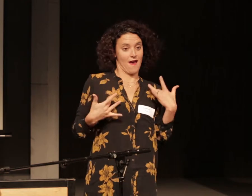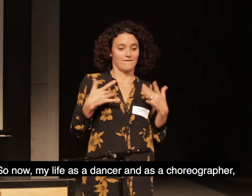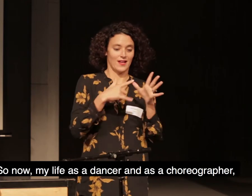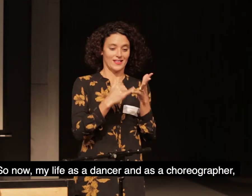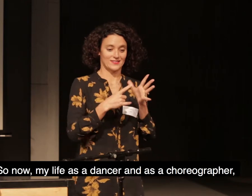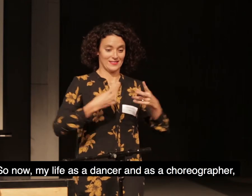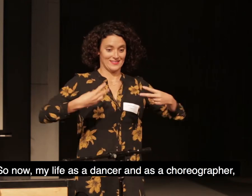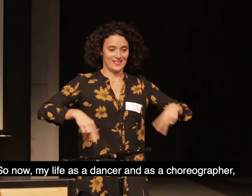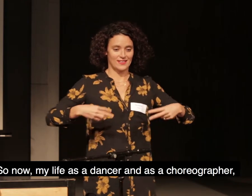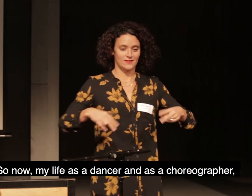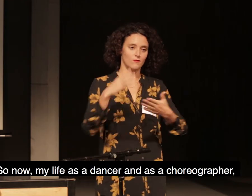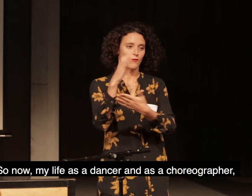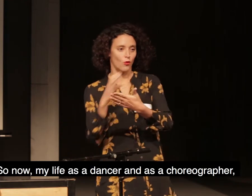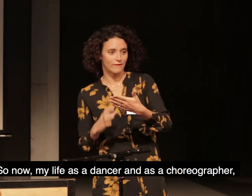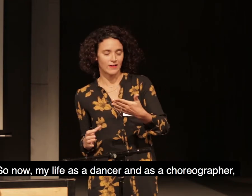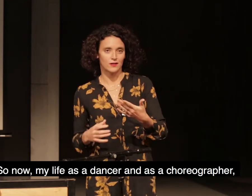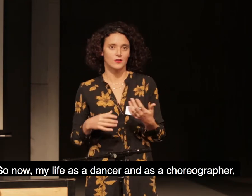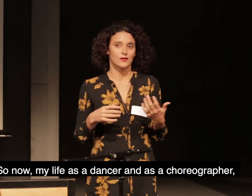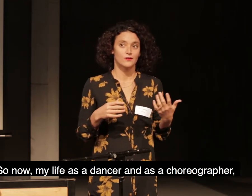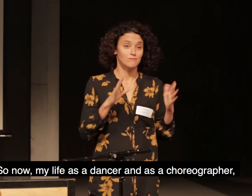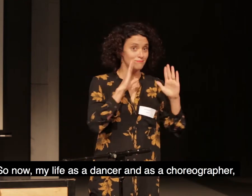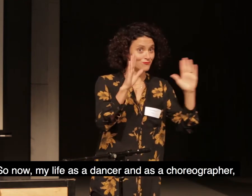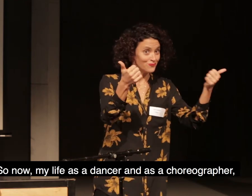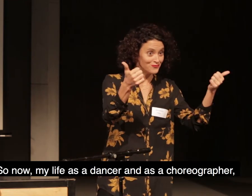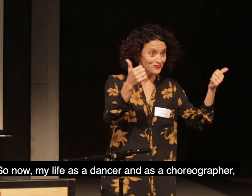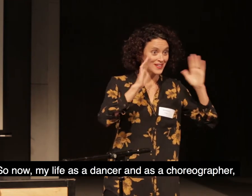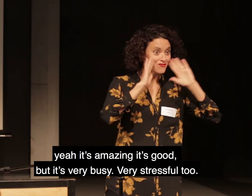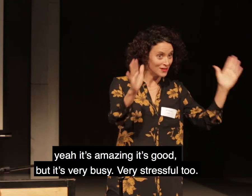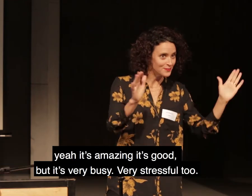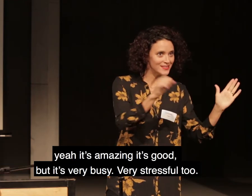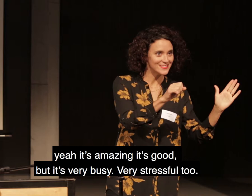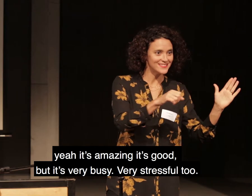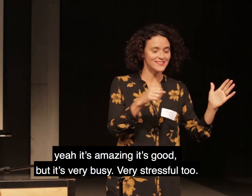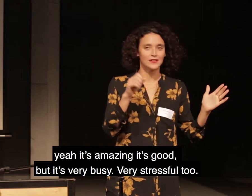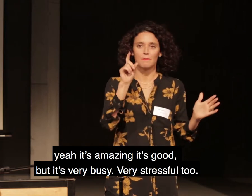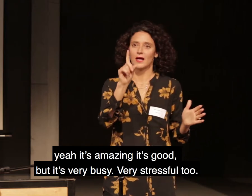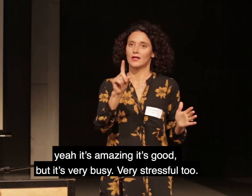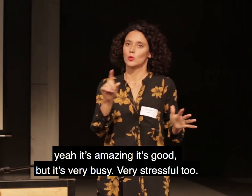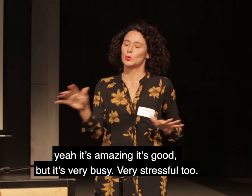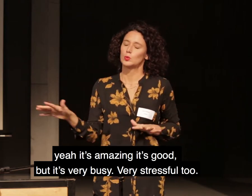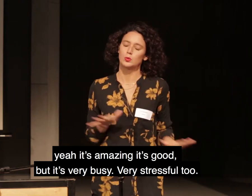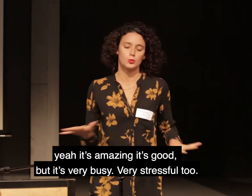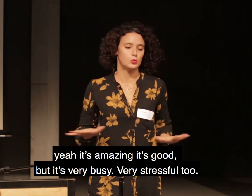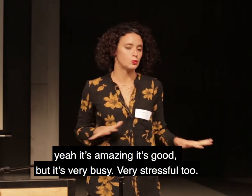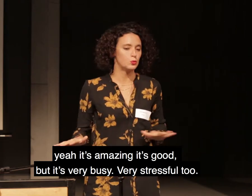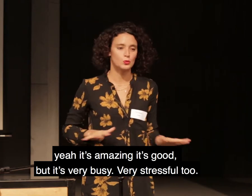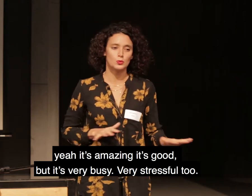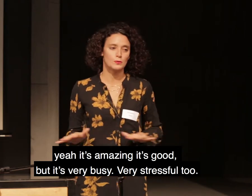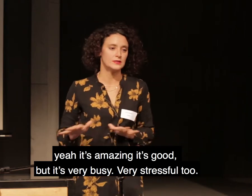So now, my life as a dancer and as a choreographer, yeah, it's amazing, it's good, but it's